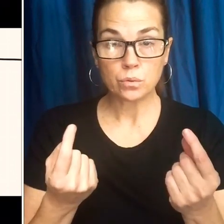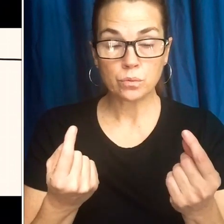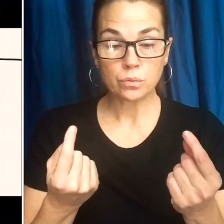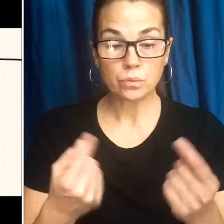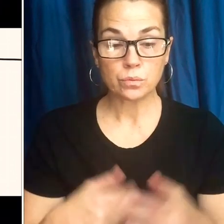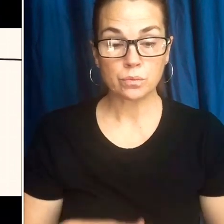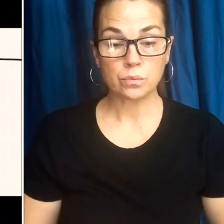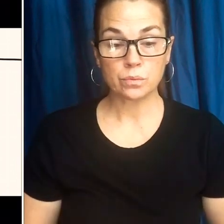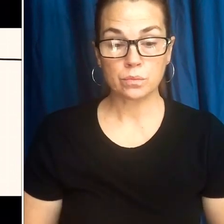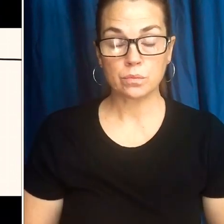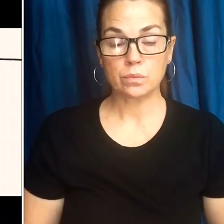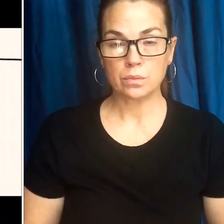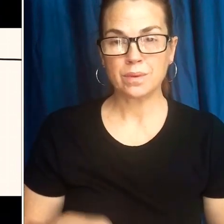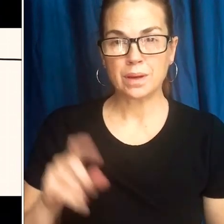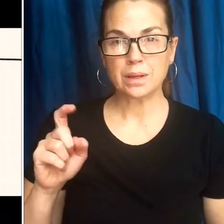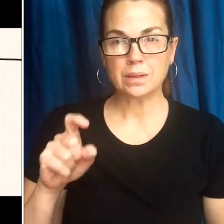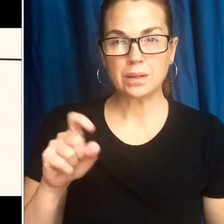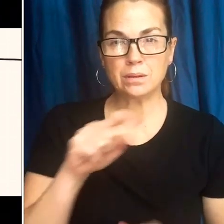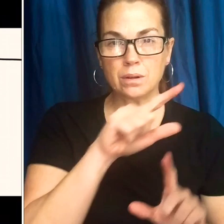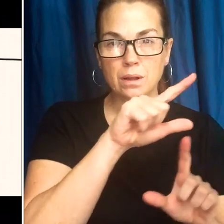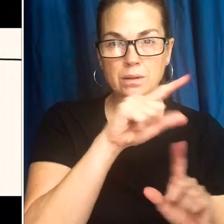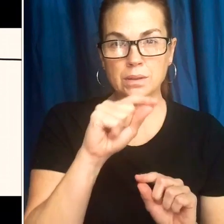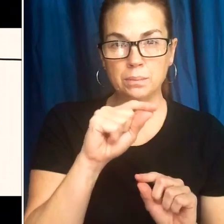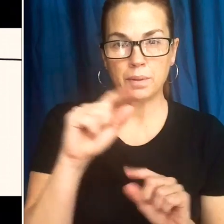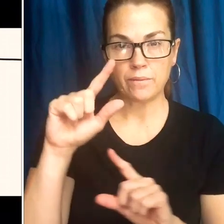I simplified each of them by 5,